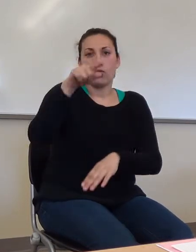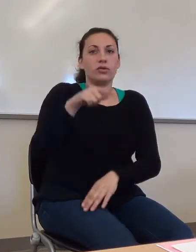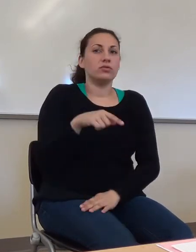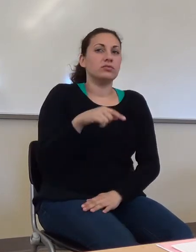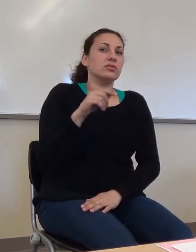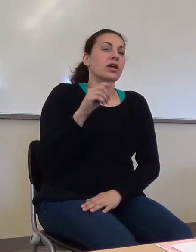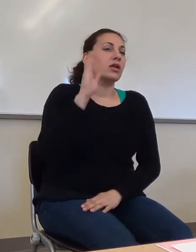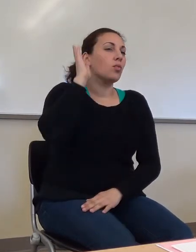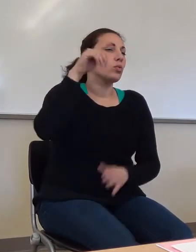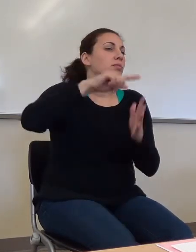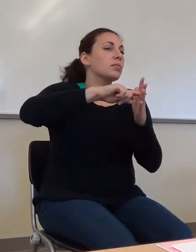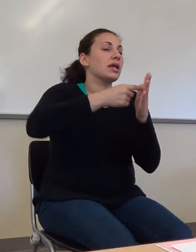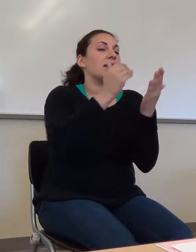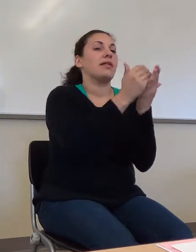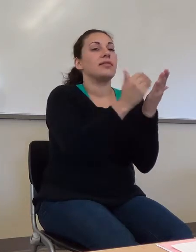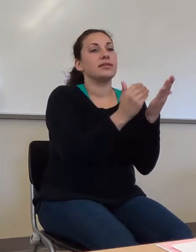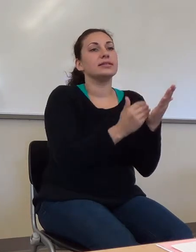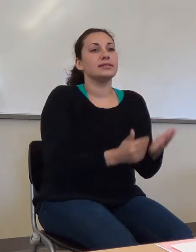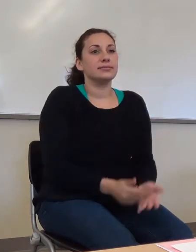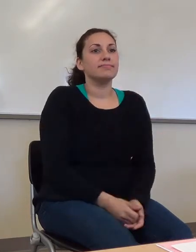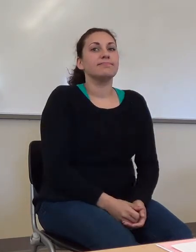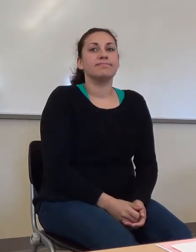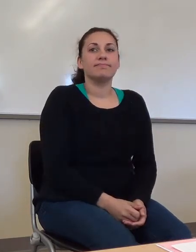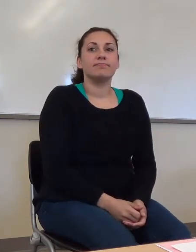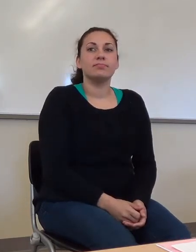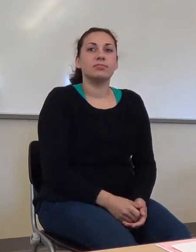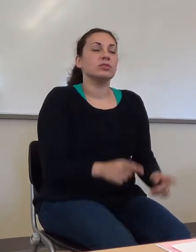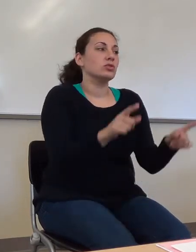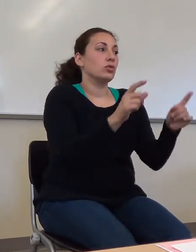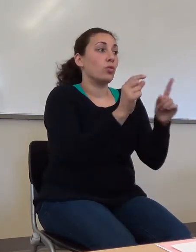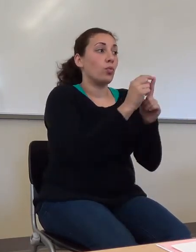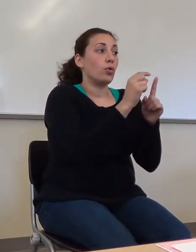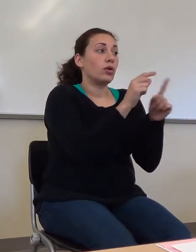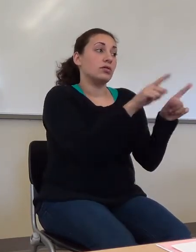somewhere. So I need to get in there and figure out what it is.